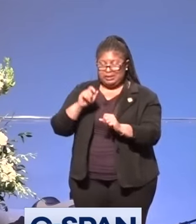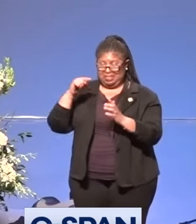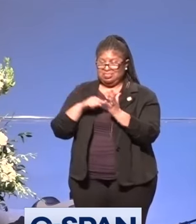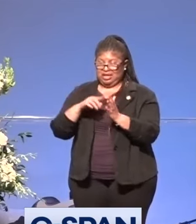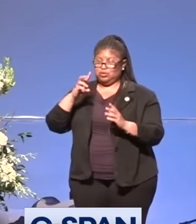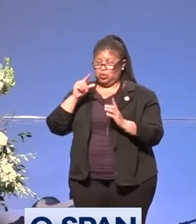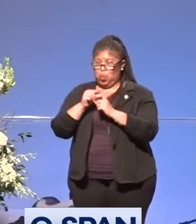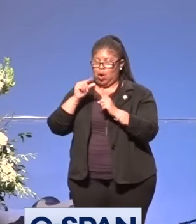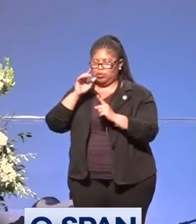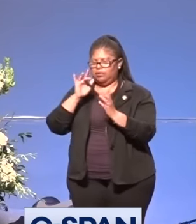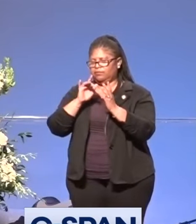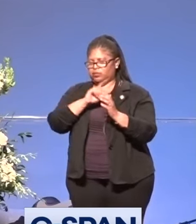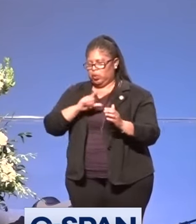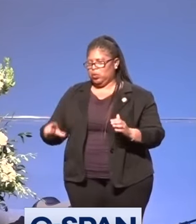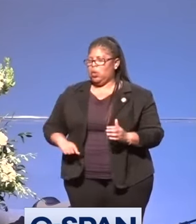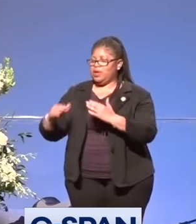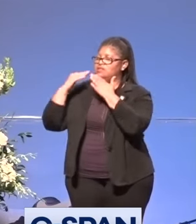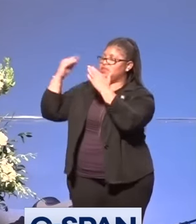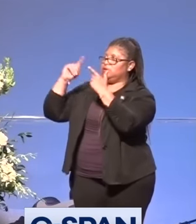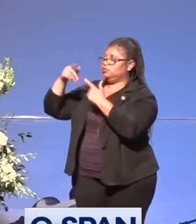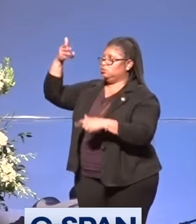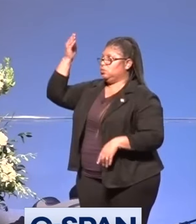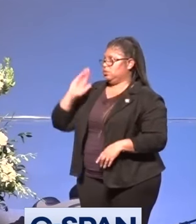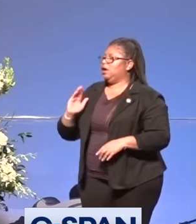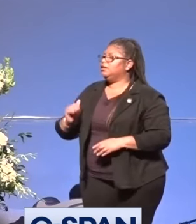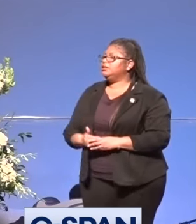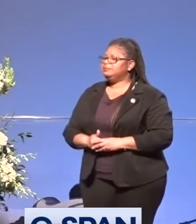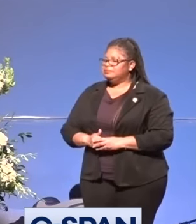of the Lord. Thanks be unto God.